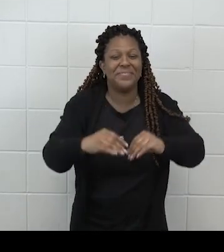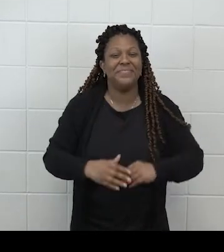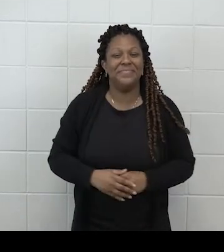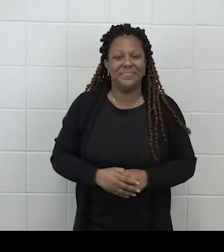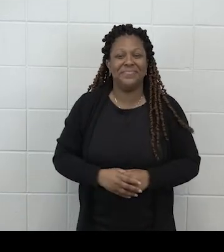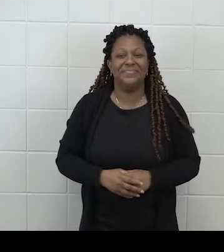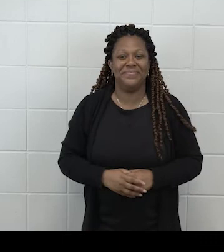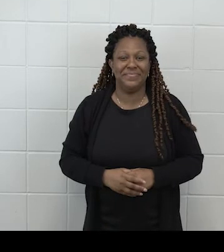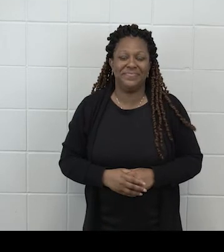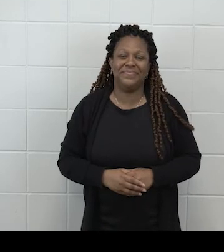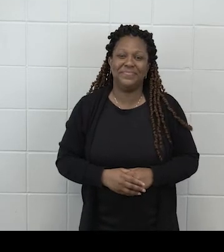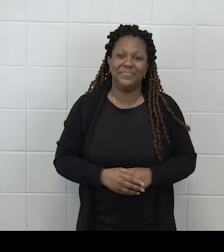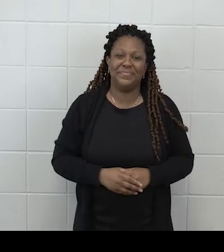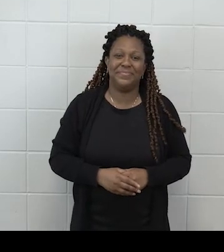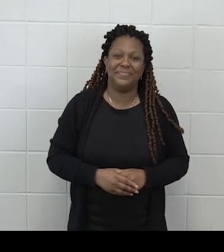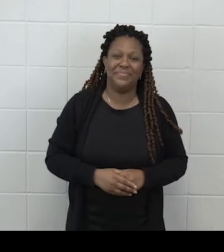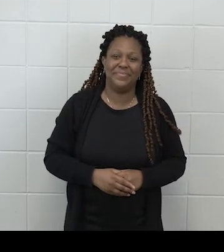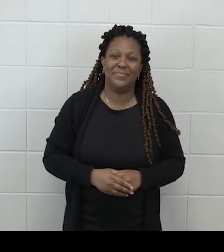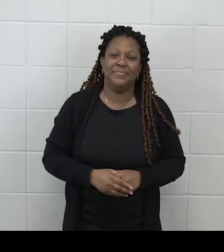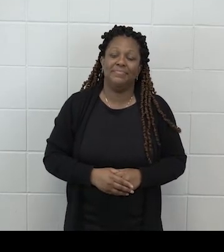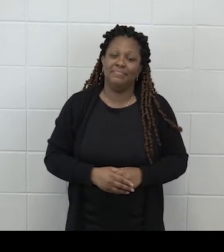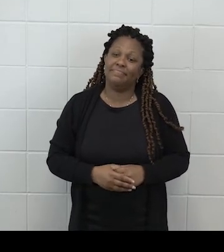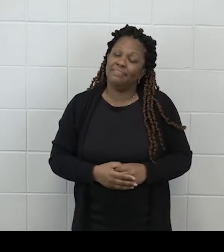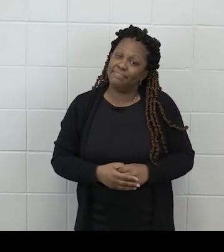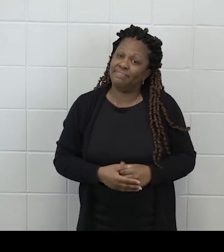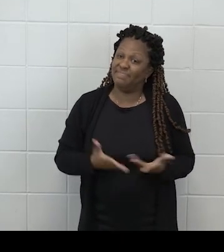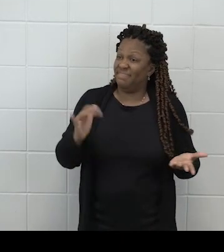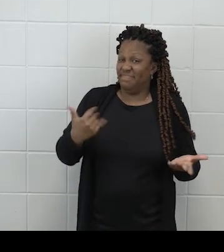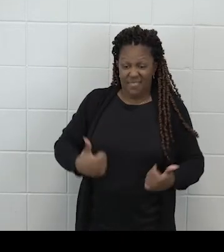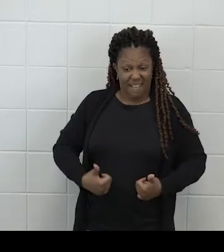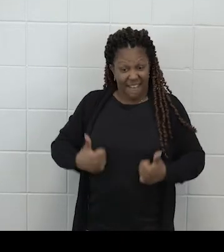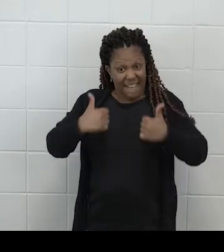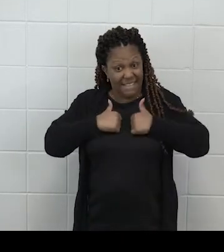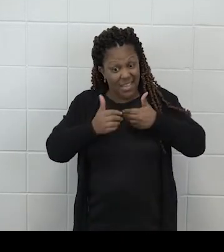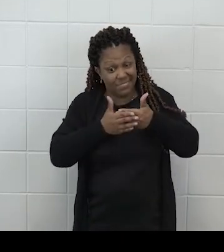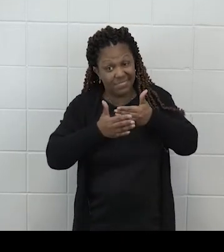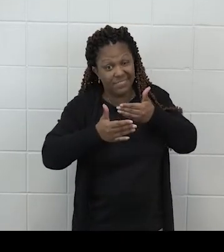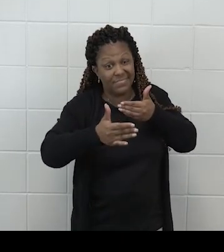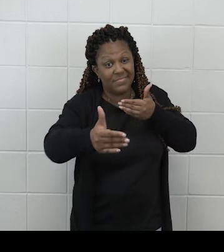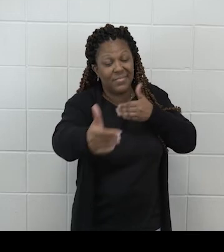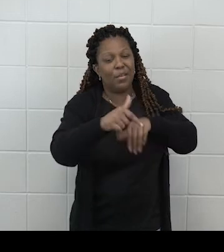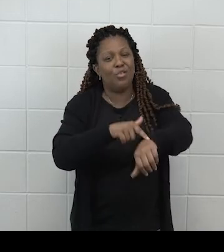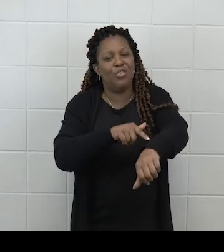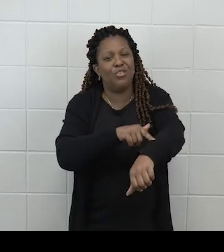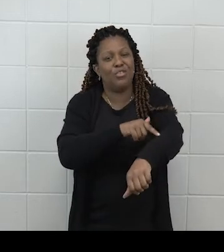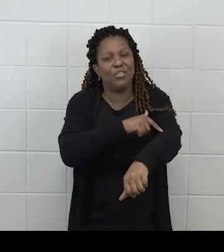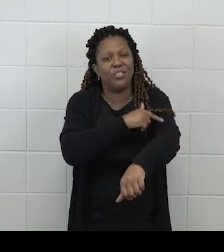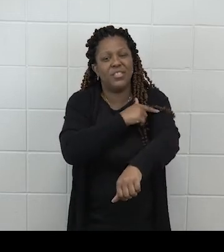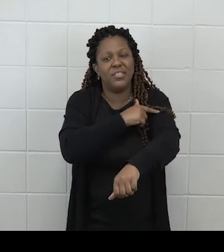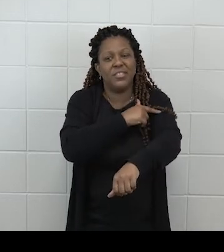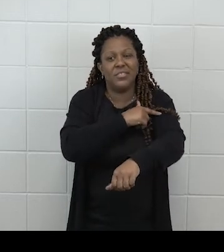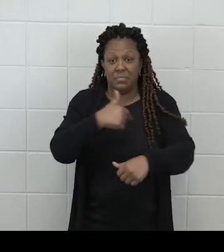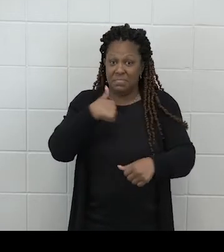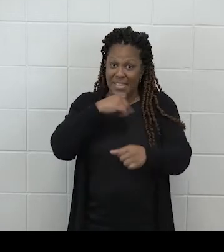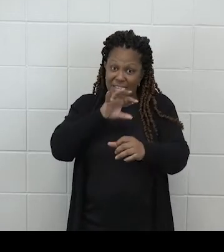We have a long road ahead of us, and I may not make it to where I hope we are going, but I'm